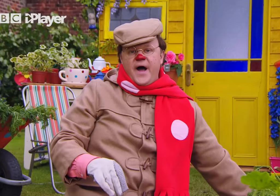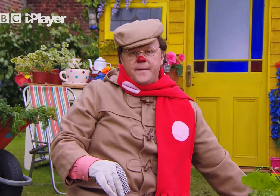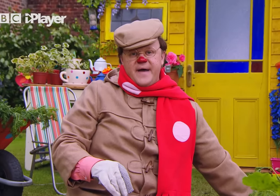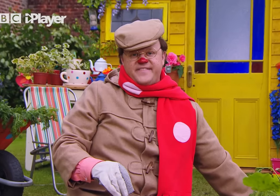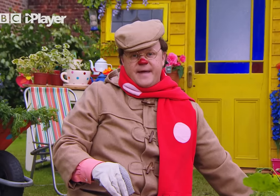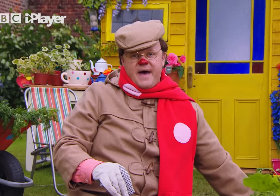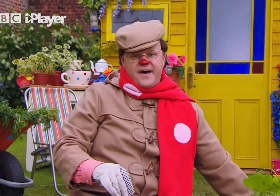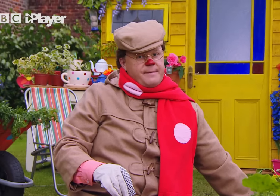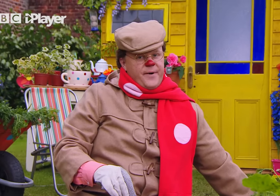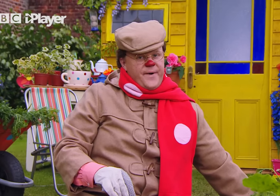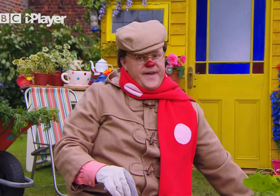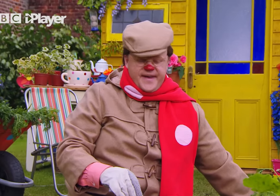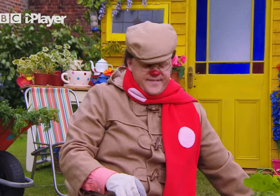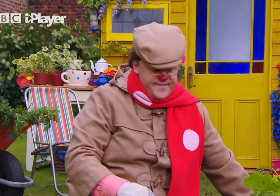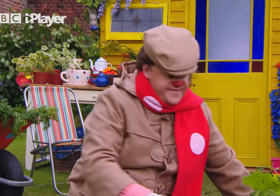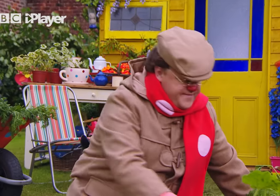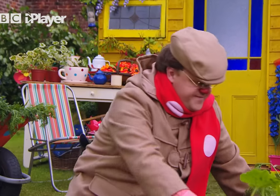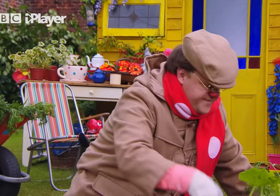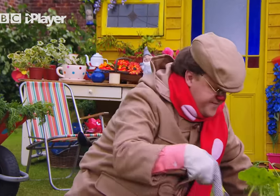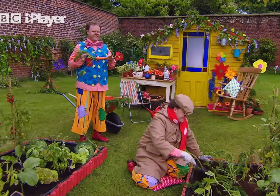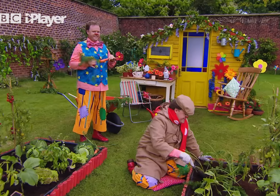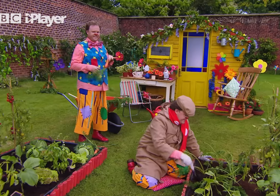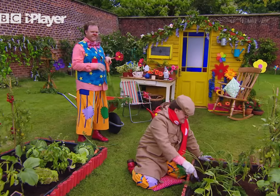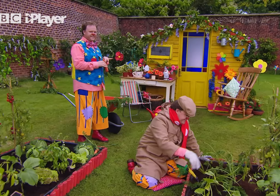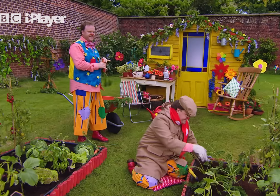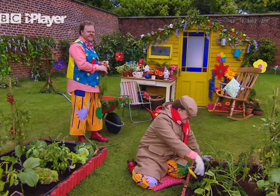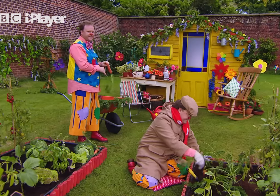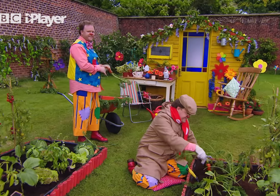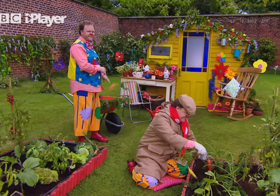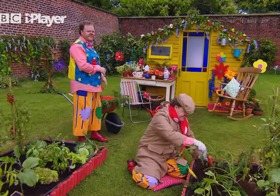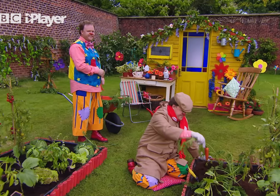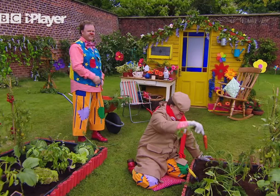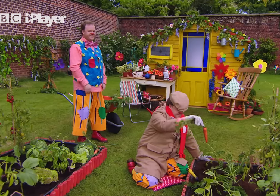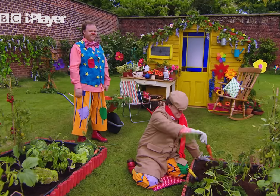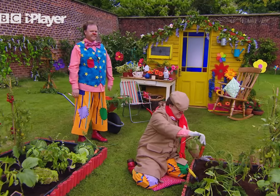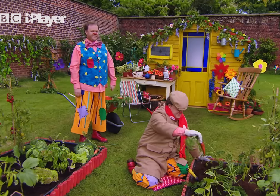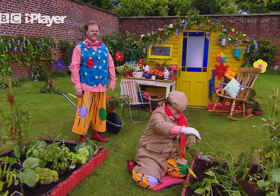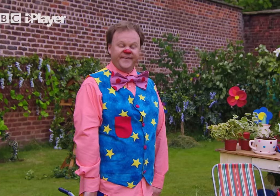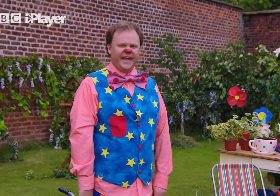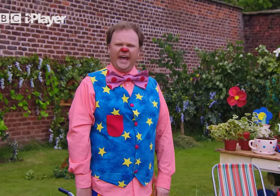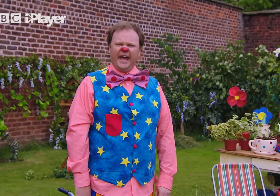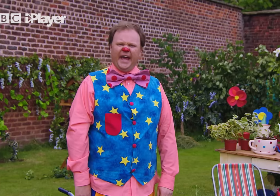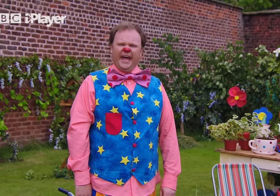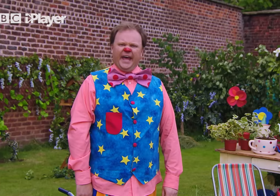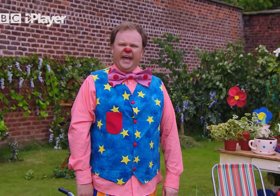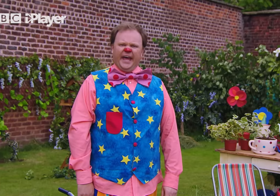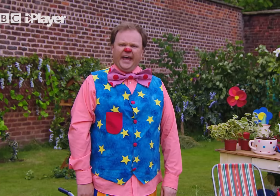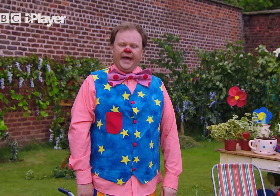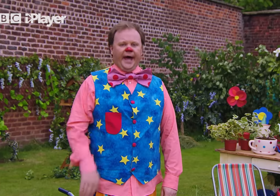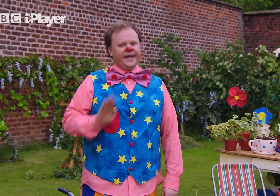Stop messing about, the boy. Maybe gardening isn't the right hobby for you either, Mr. Tumble.